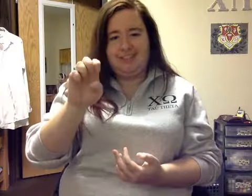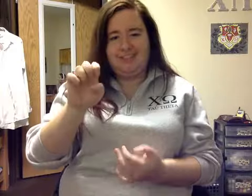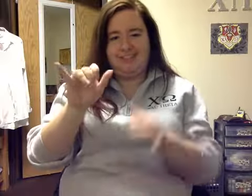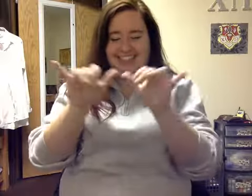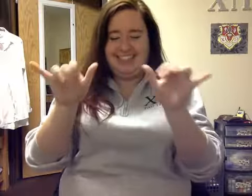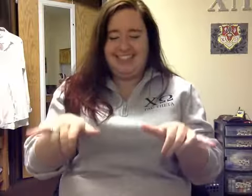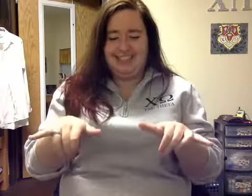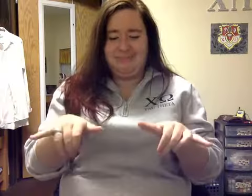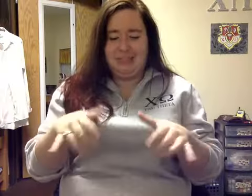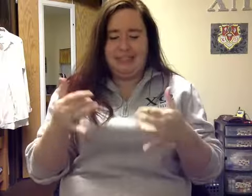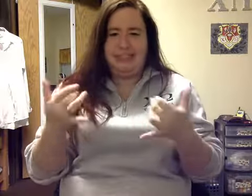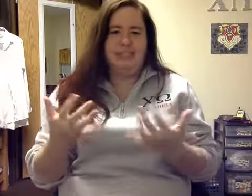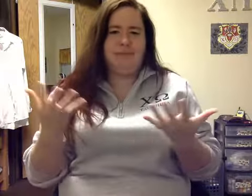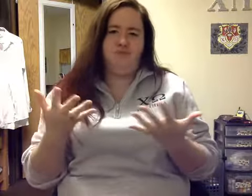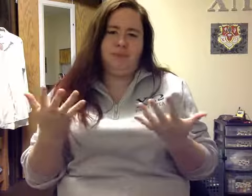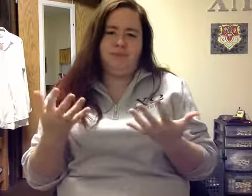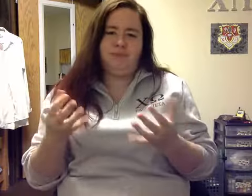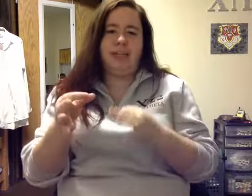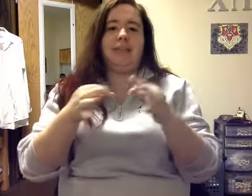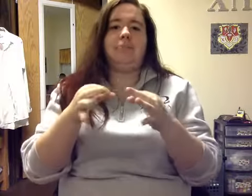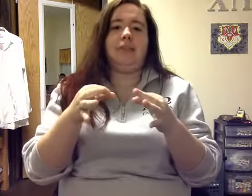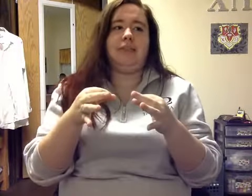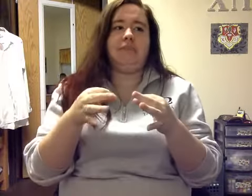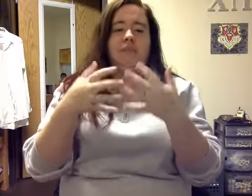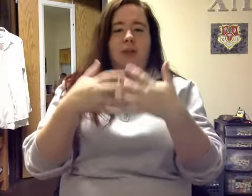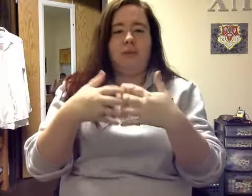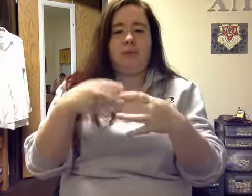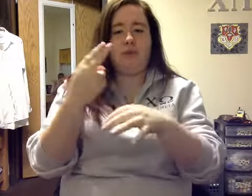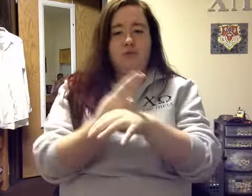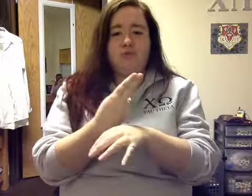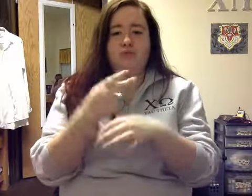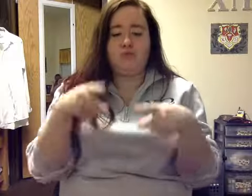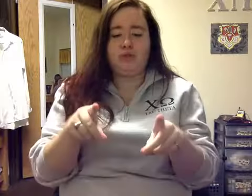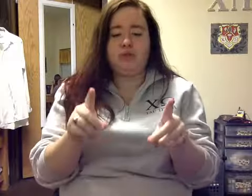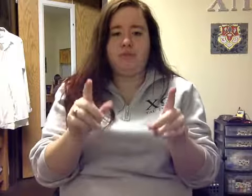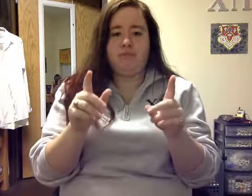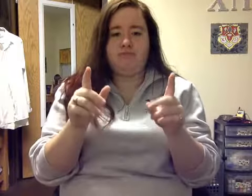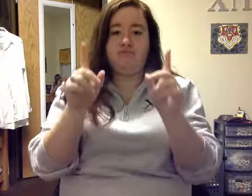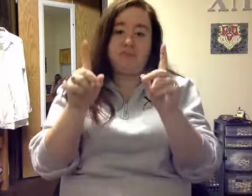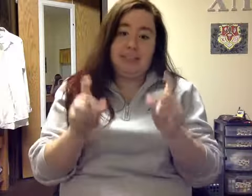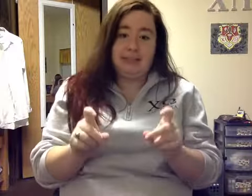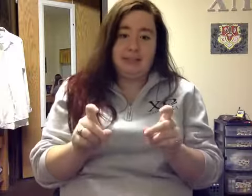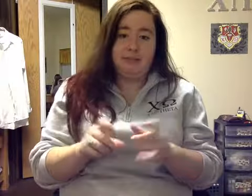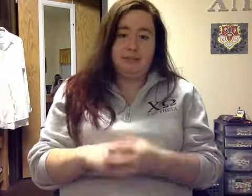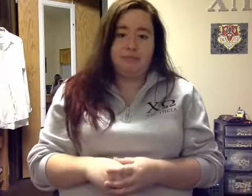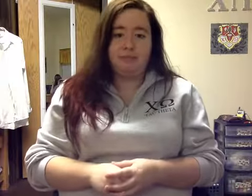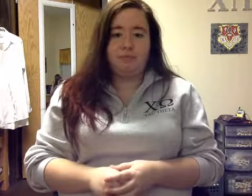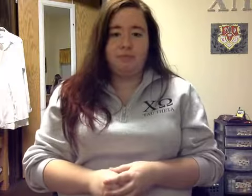things about some of the equipment we use and what to expect when you come in for a couple of tests your doctor might order. We're